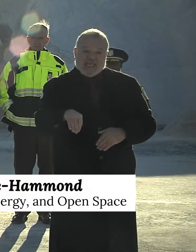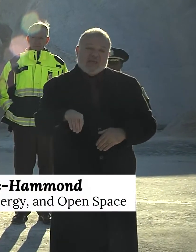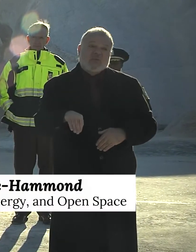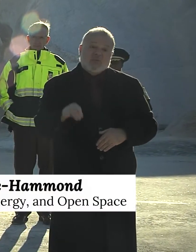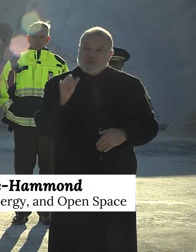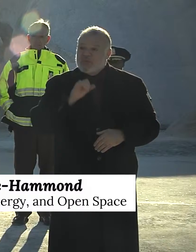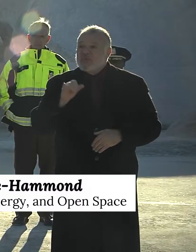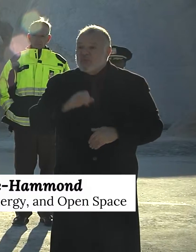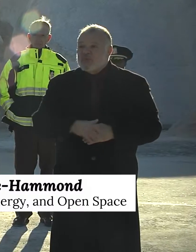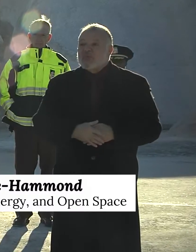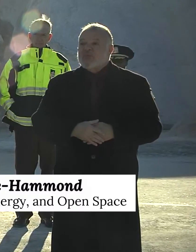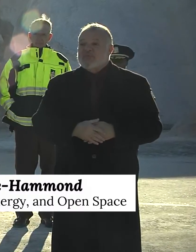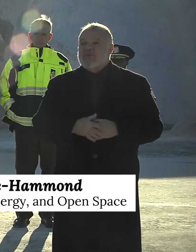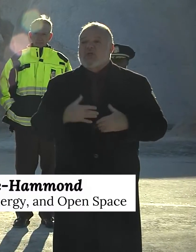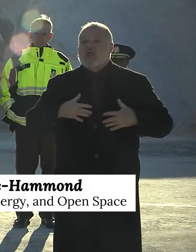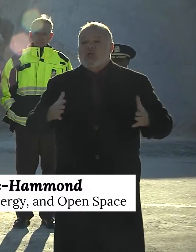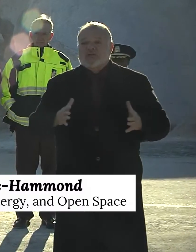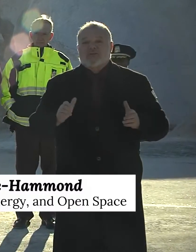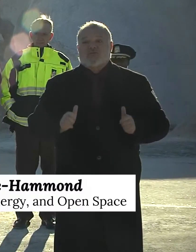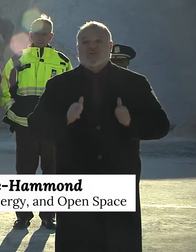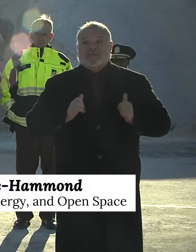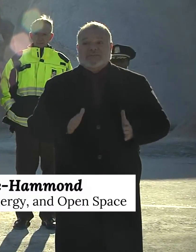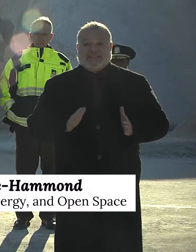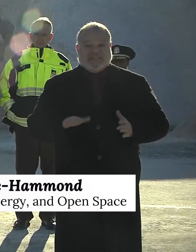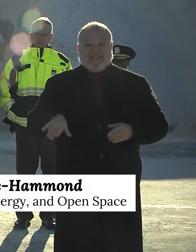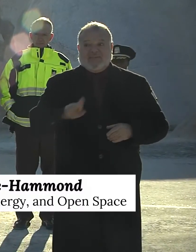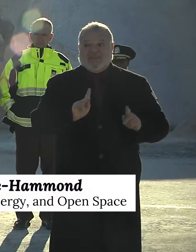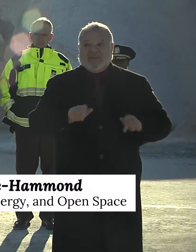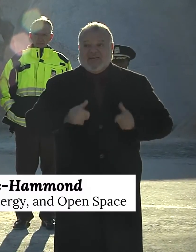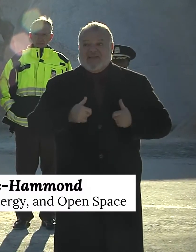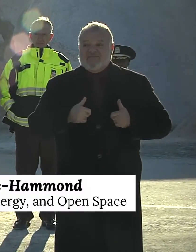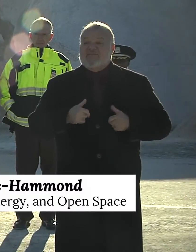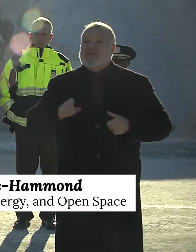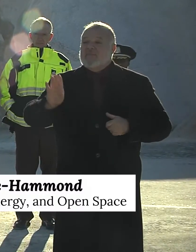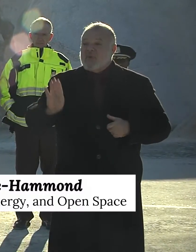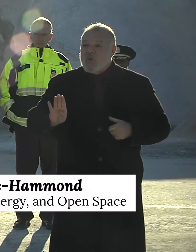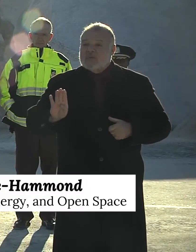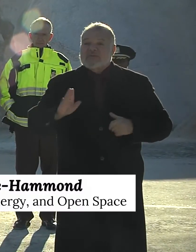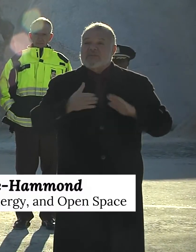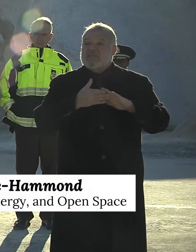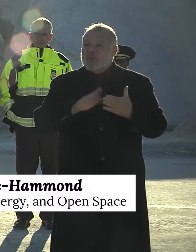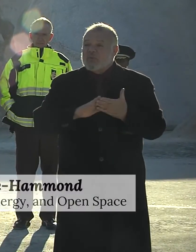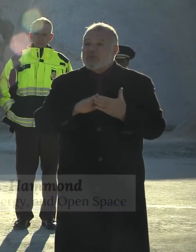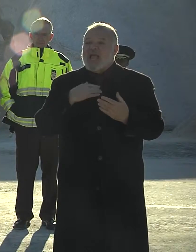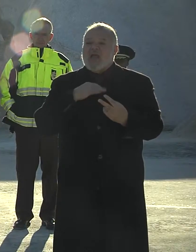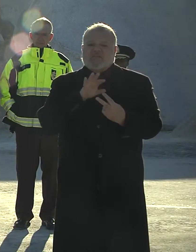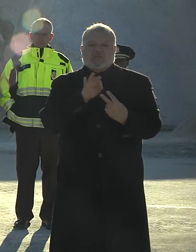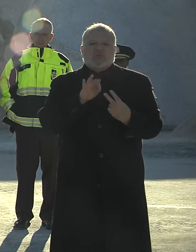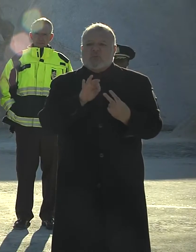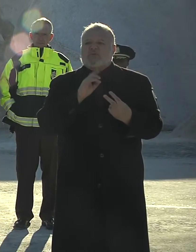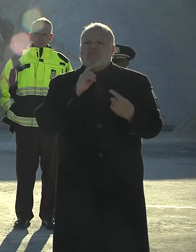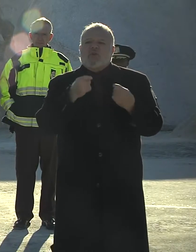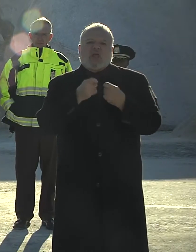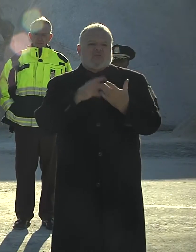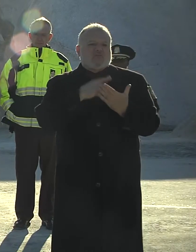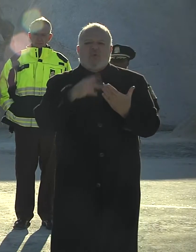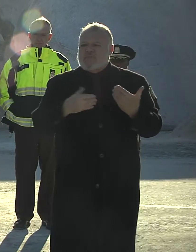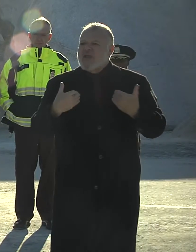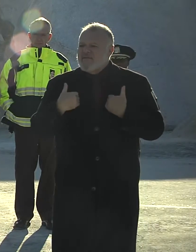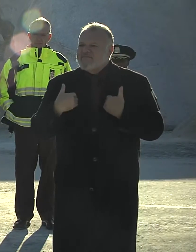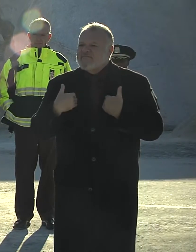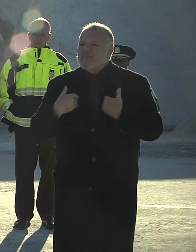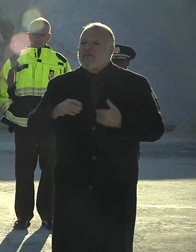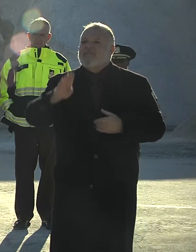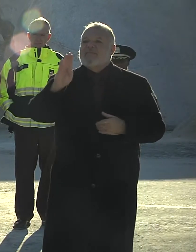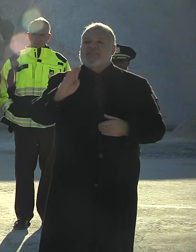all residents to take advantage of Boston's Community Choice Electricity Program, also known as